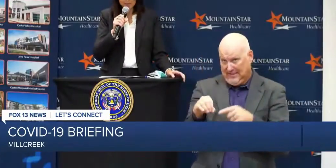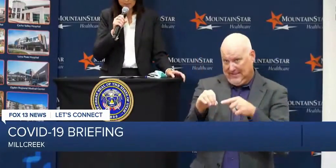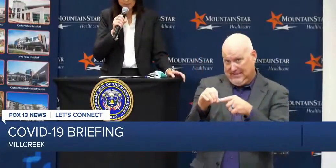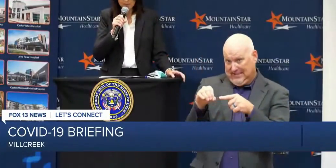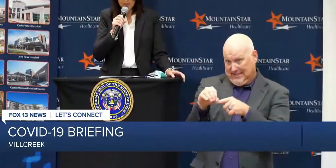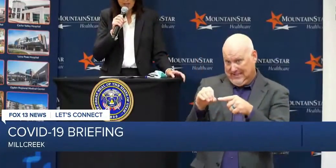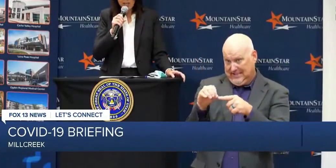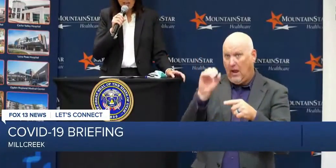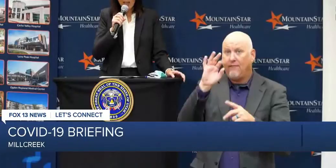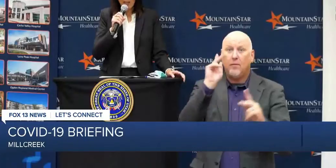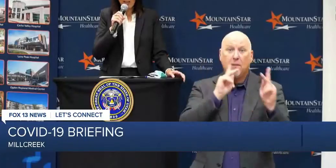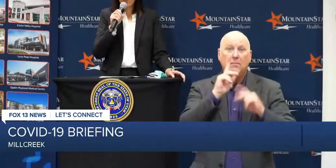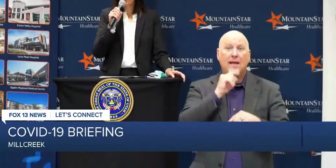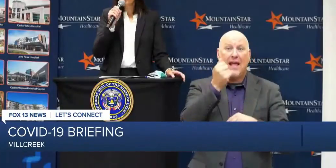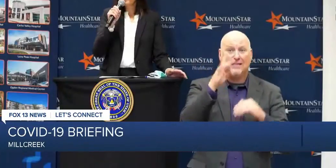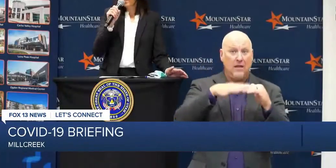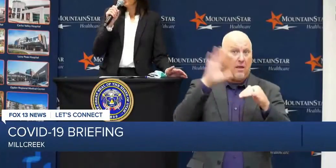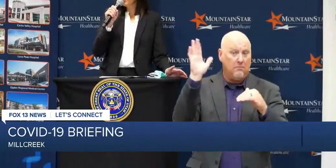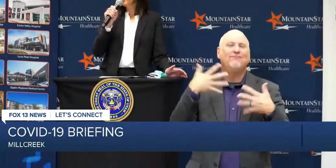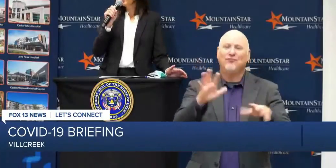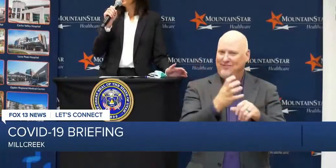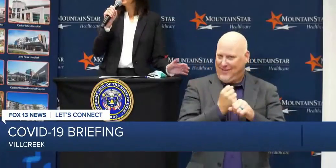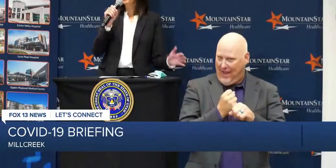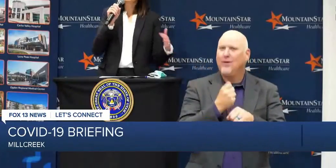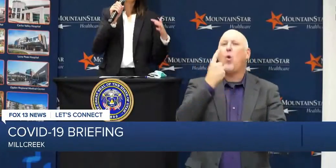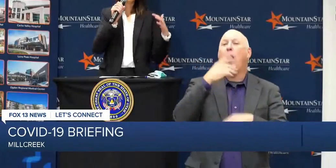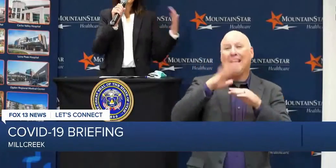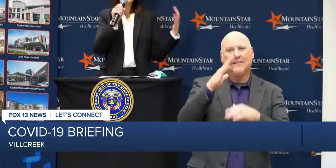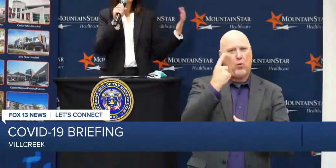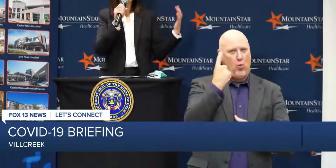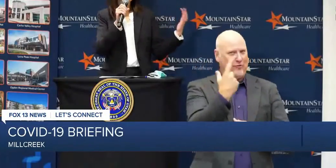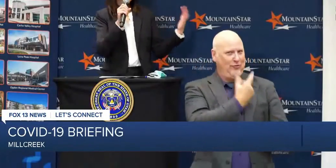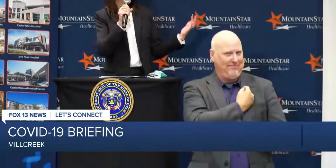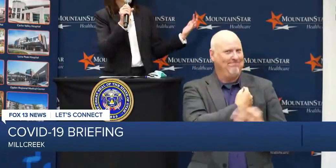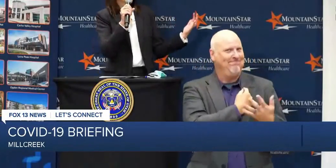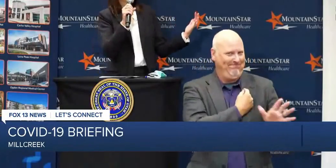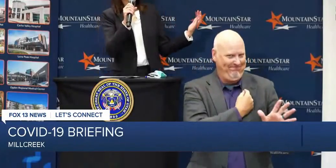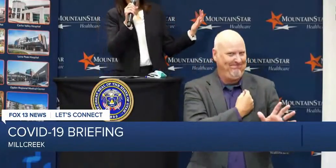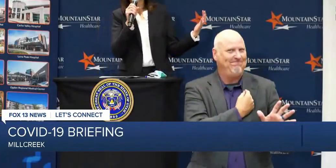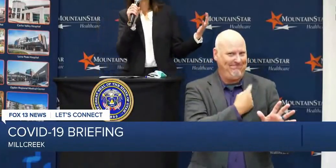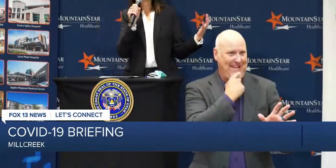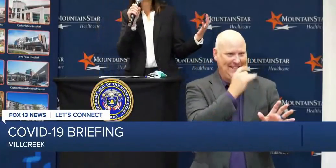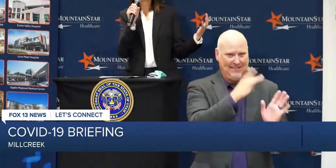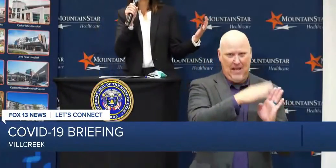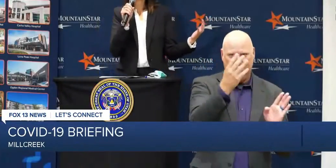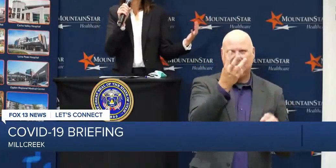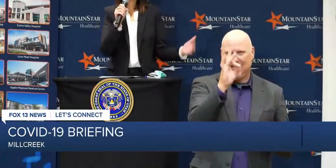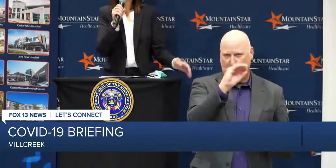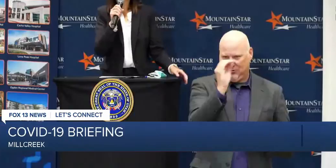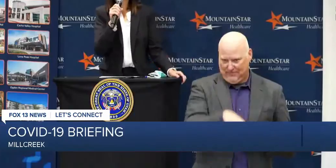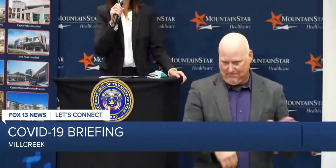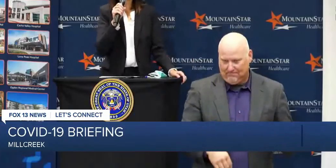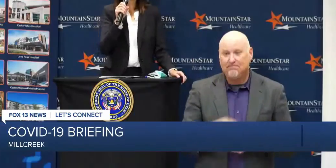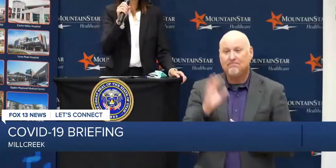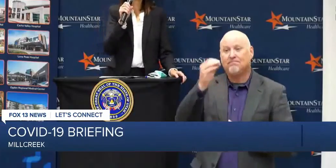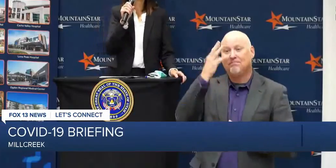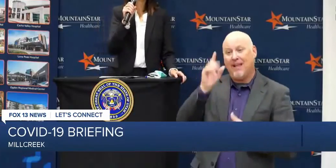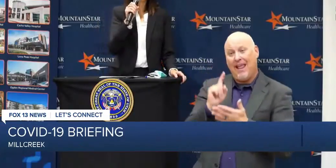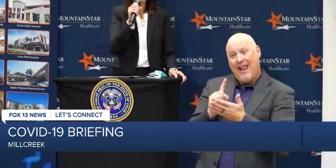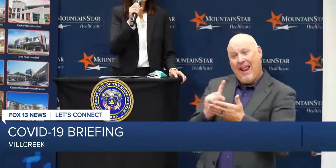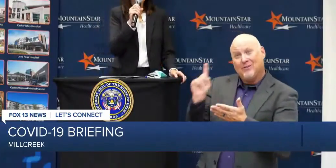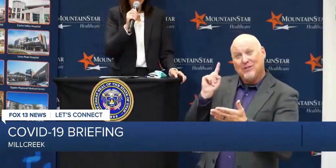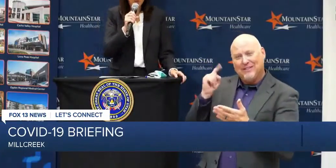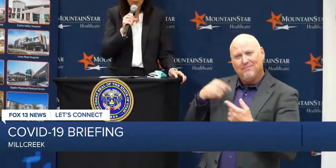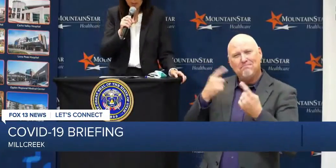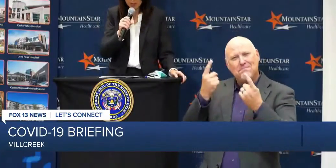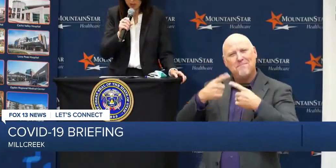yesterday. And we've actually, last week, we reached that 3 million mark. I remember earlier this year when we were so excited to reach the